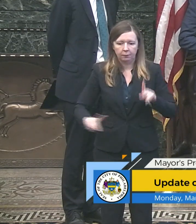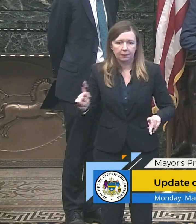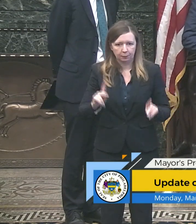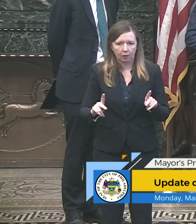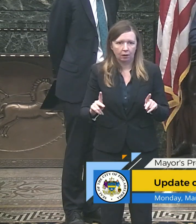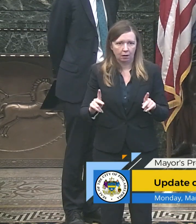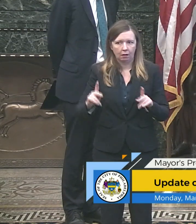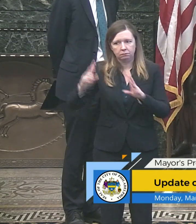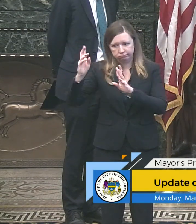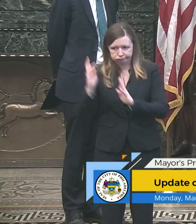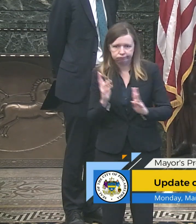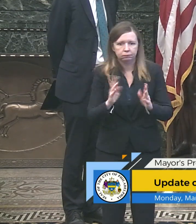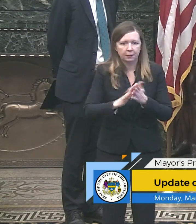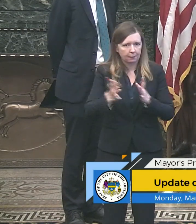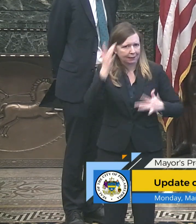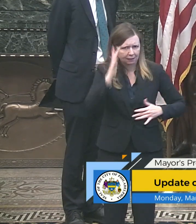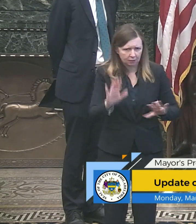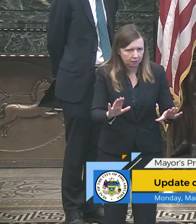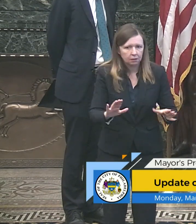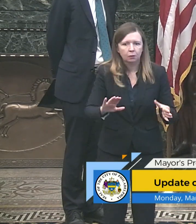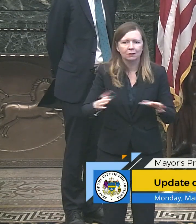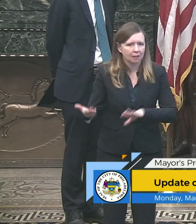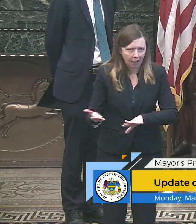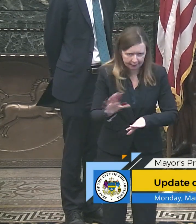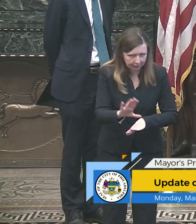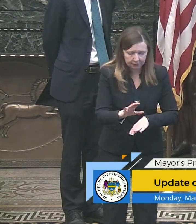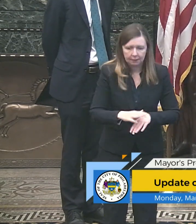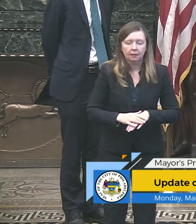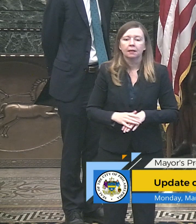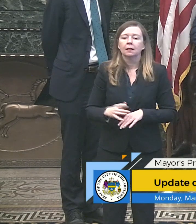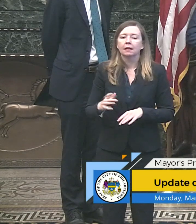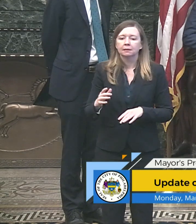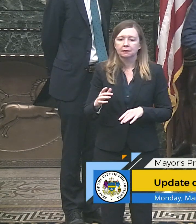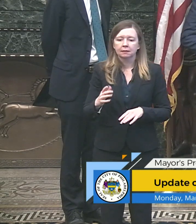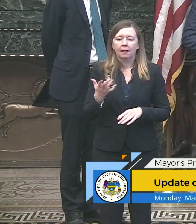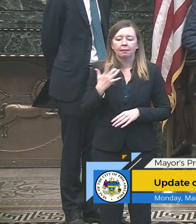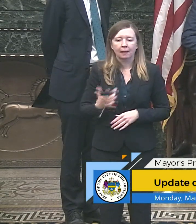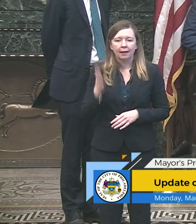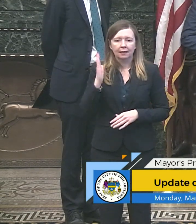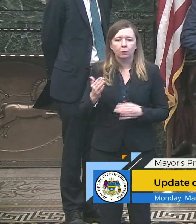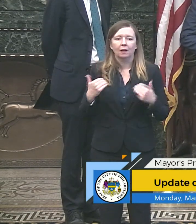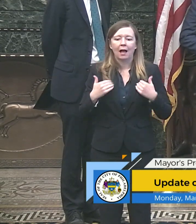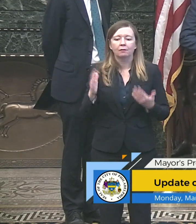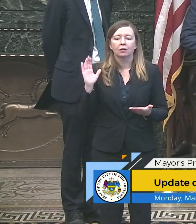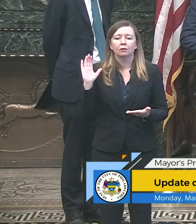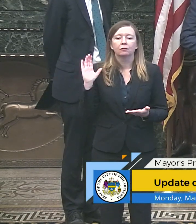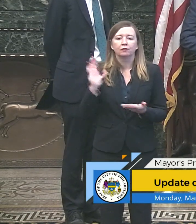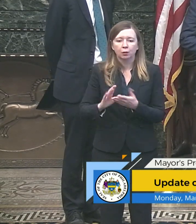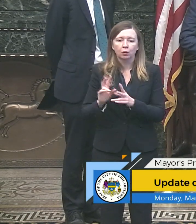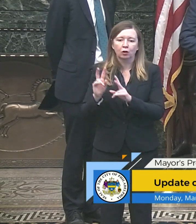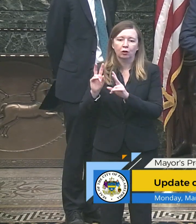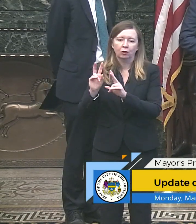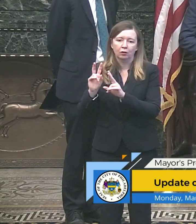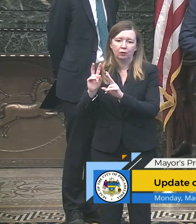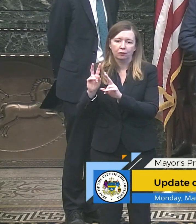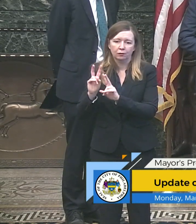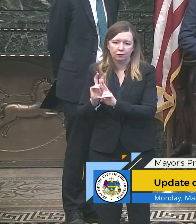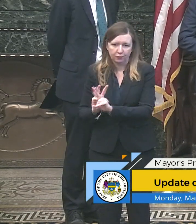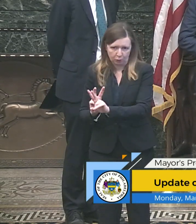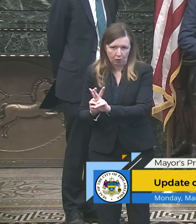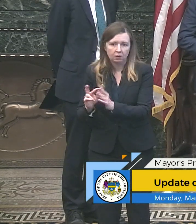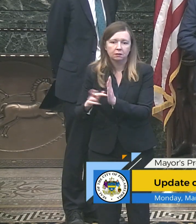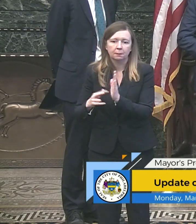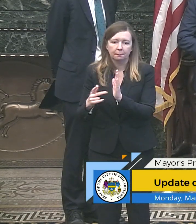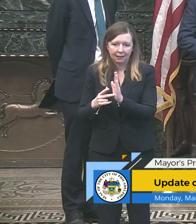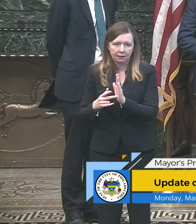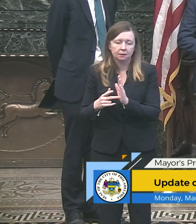people succumbing to the illness, but rather that it's likely that there will be fewer funerals, which will cause